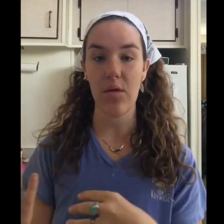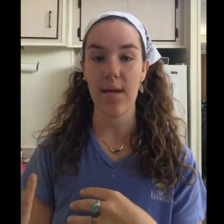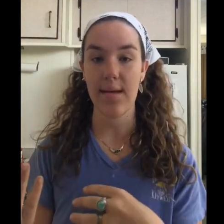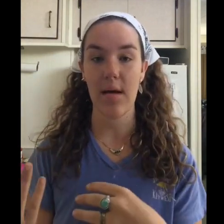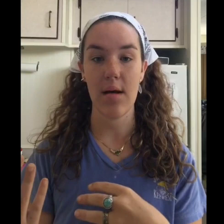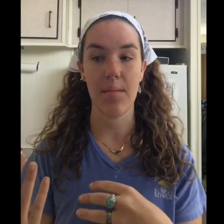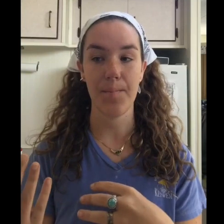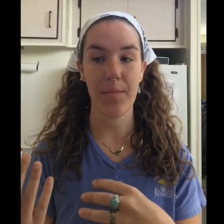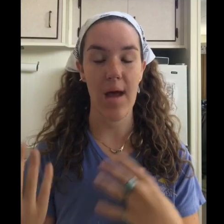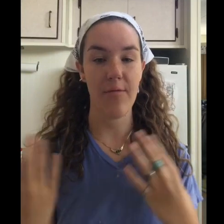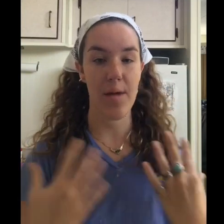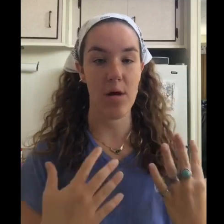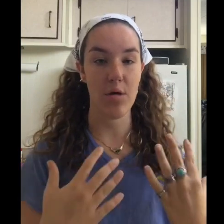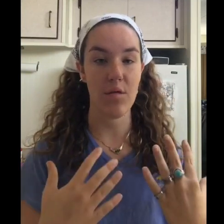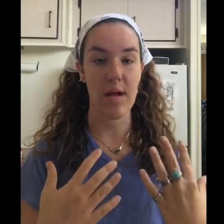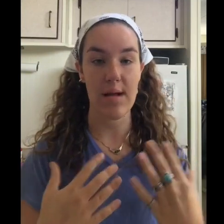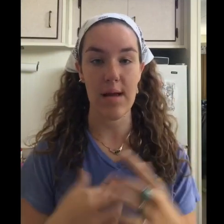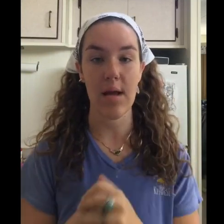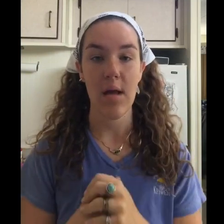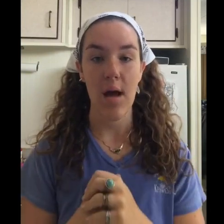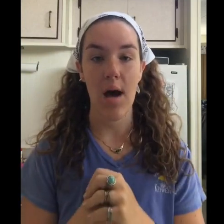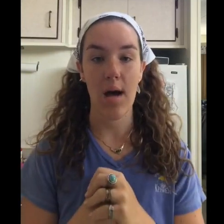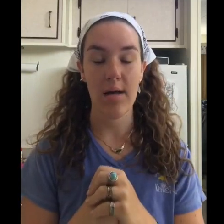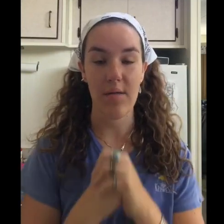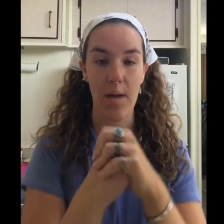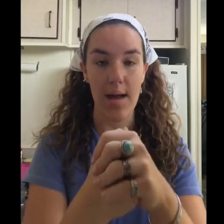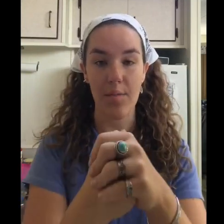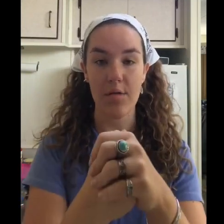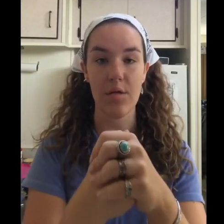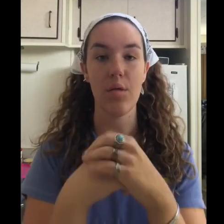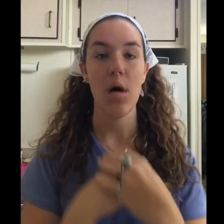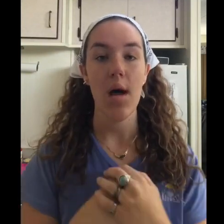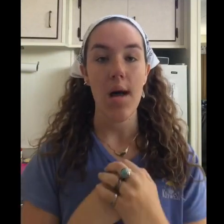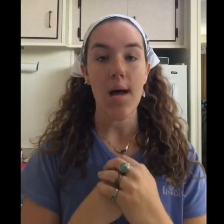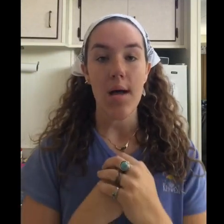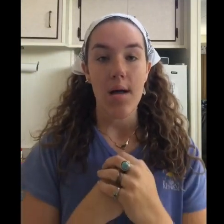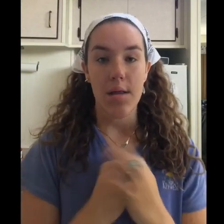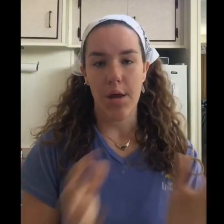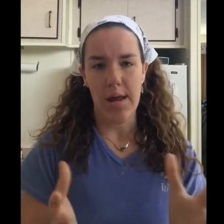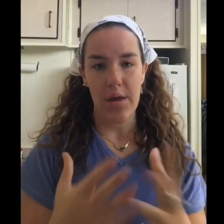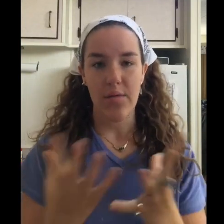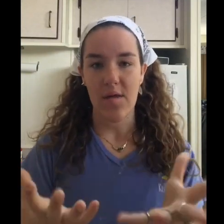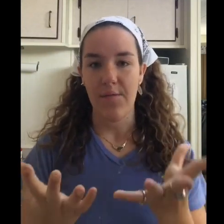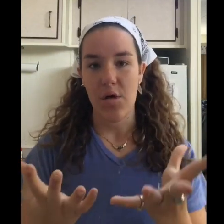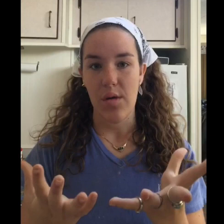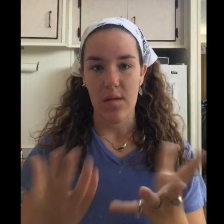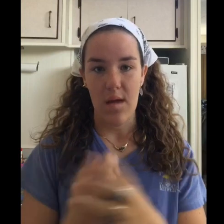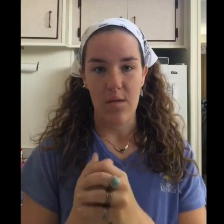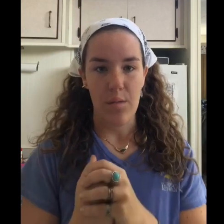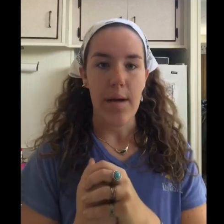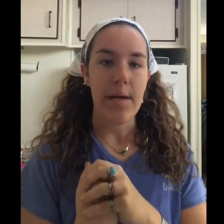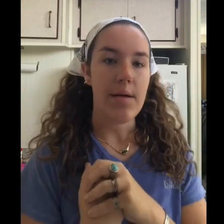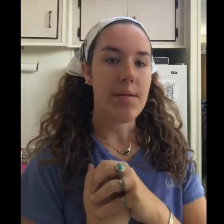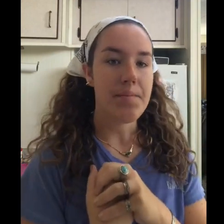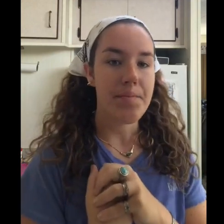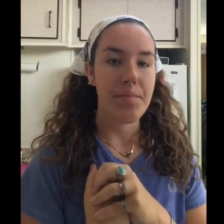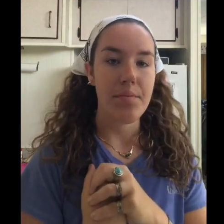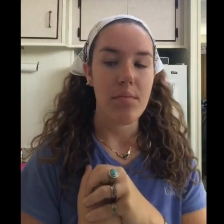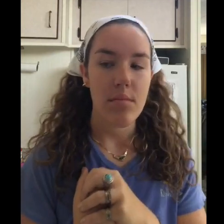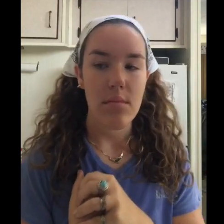can have a better understanding, because I'm not able to look at you and see if you're doing the signs right, and